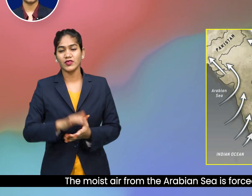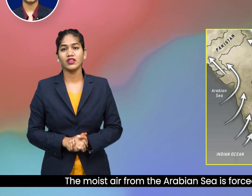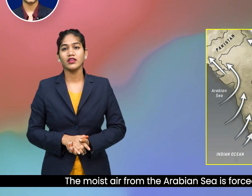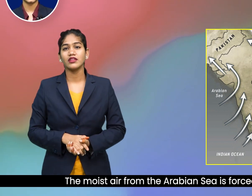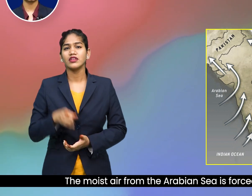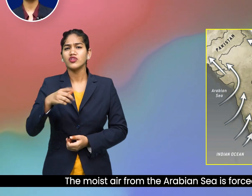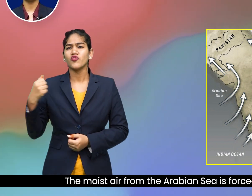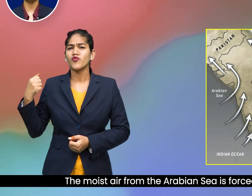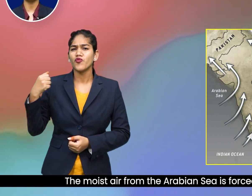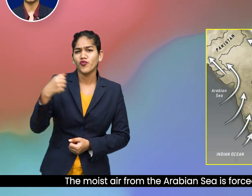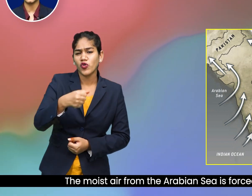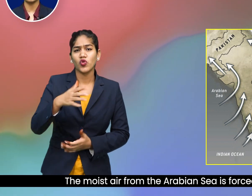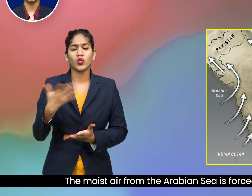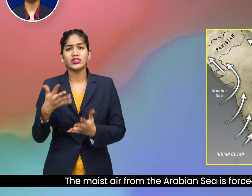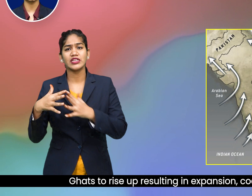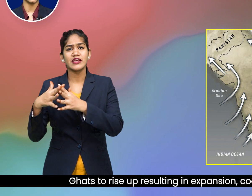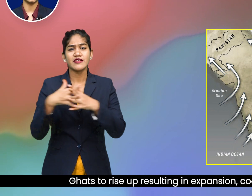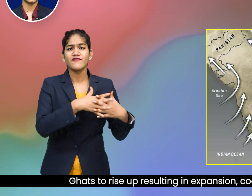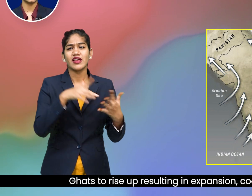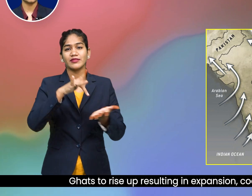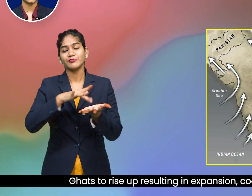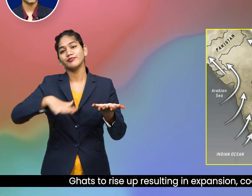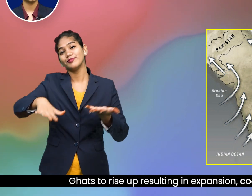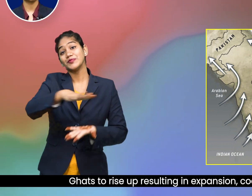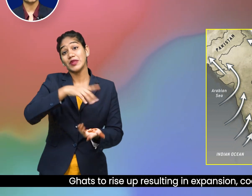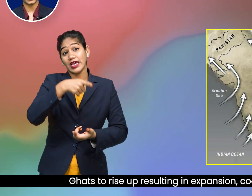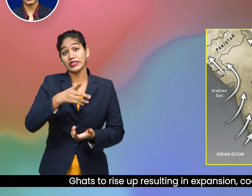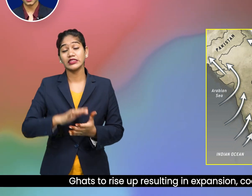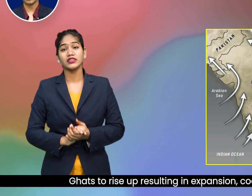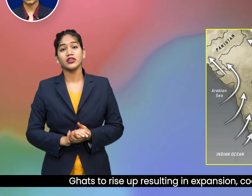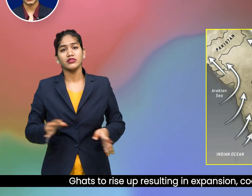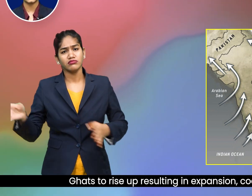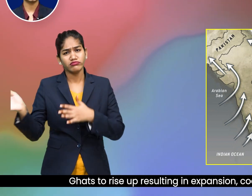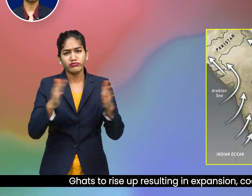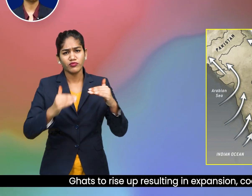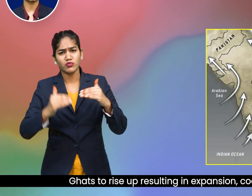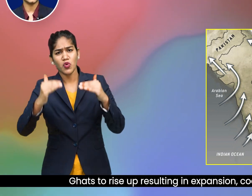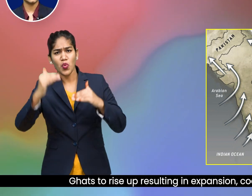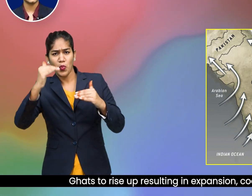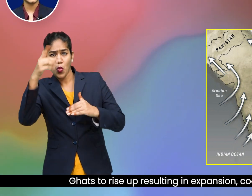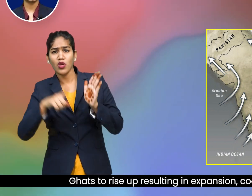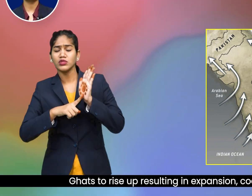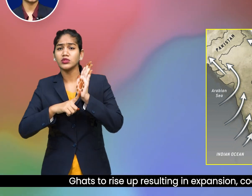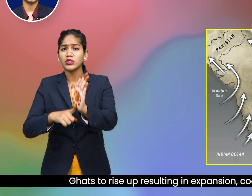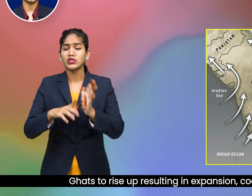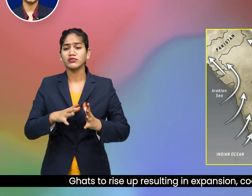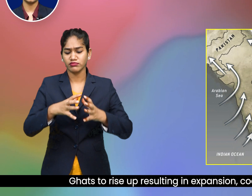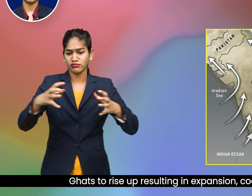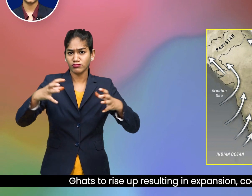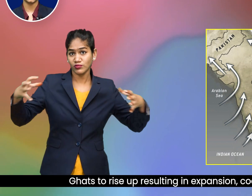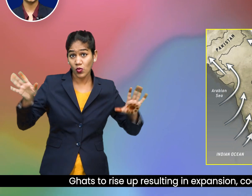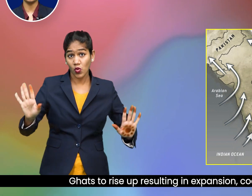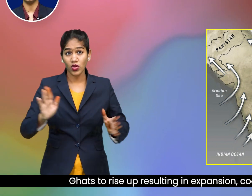is forced by the western Ghats to rise up resulting in